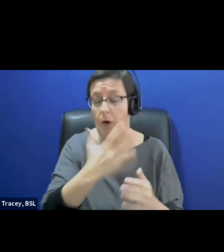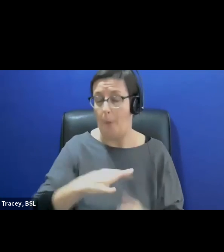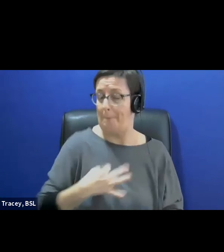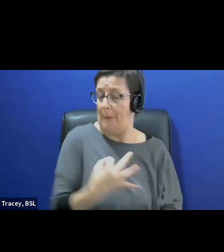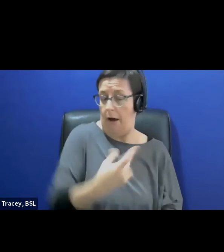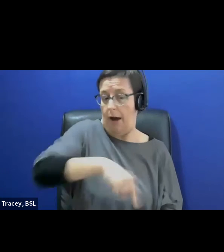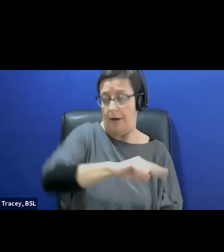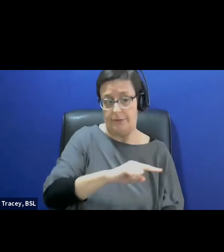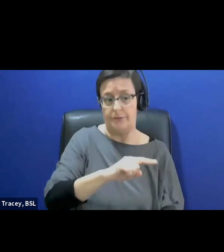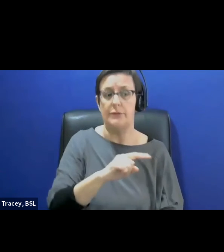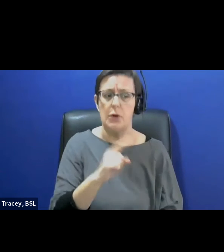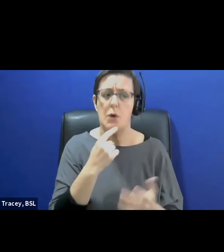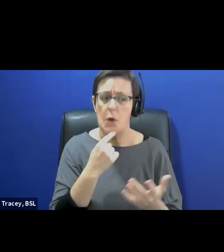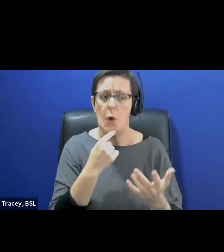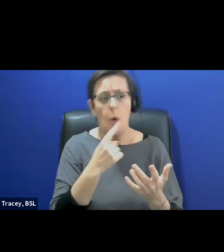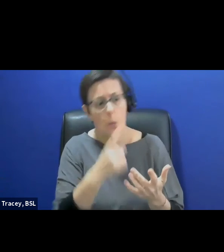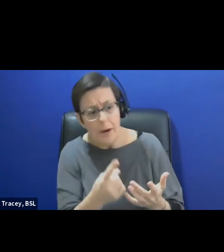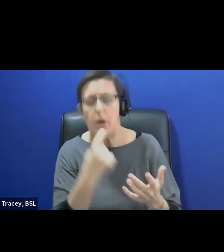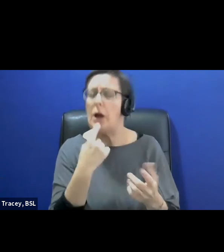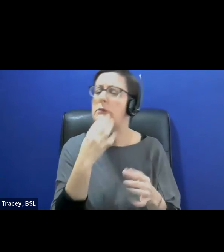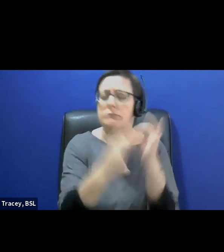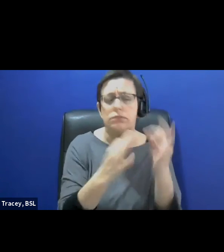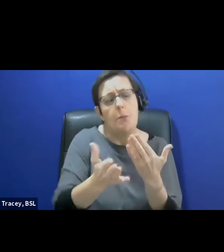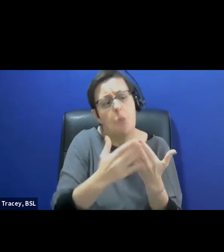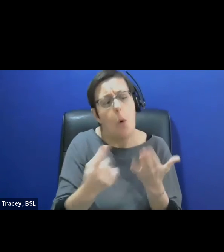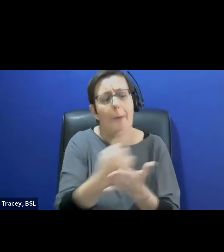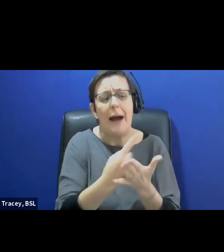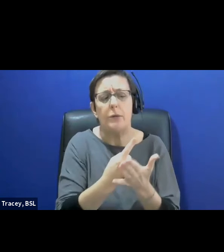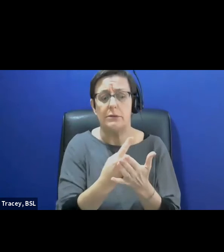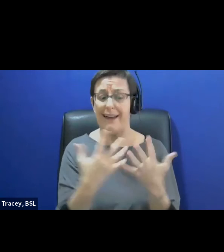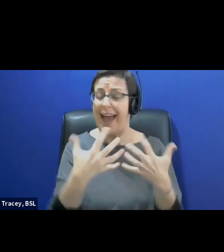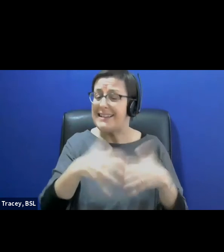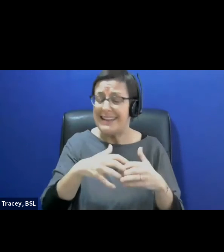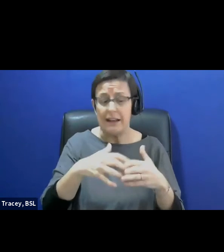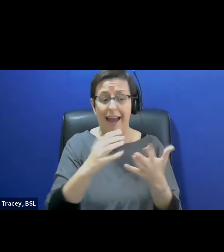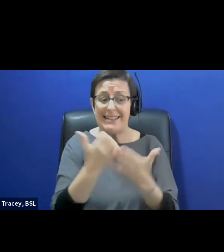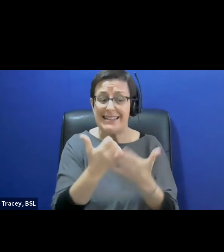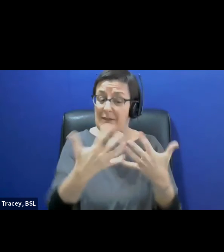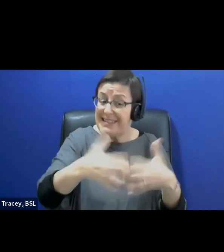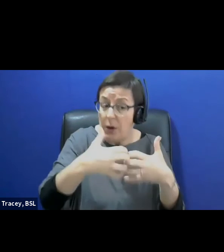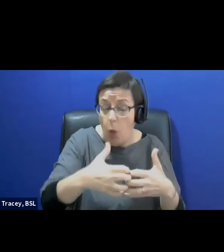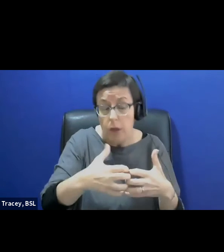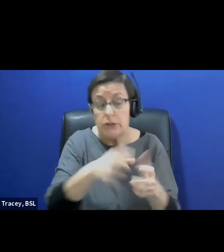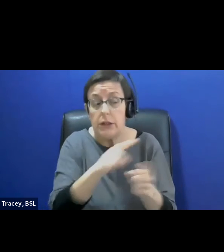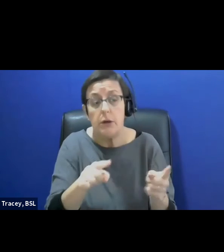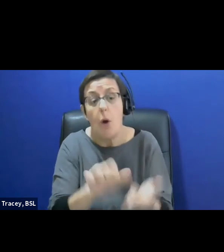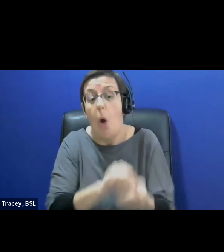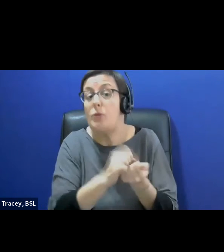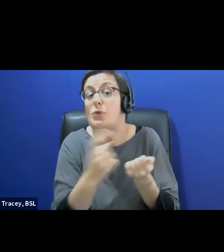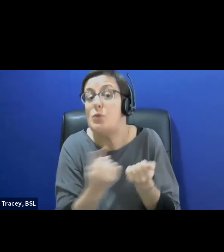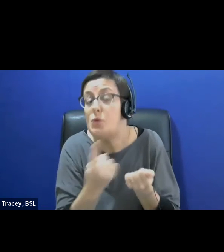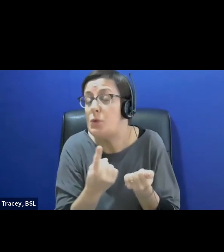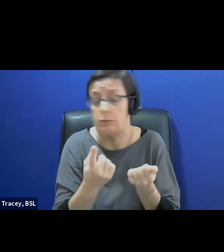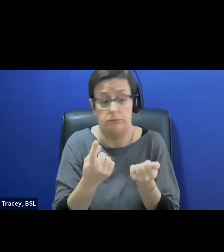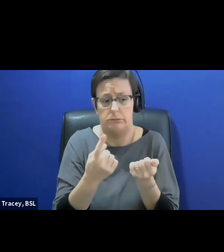the ownership of the assistive technology, something like that. So first of all, we are always using the baseline information to set